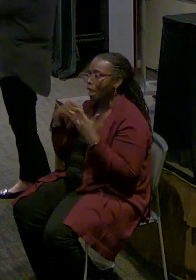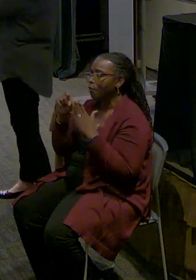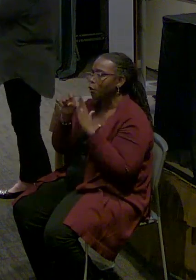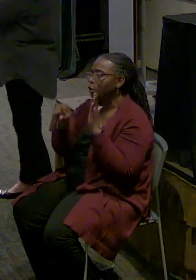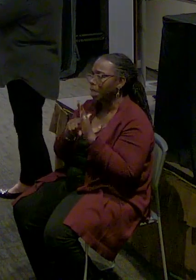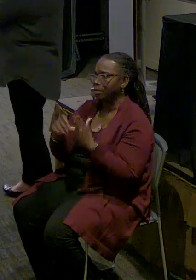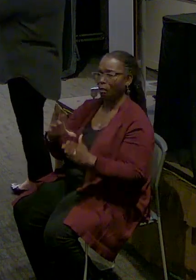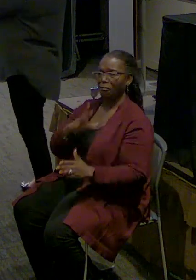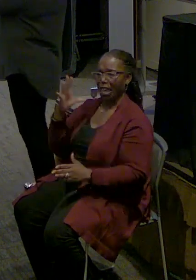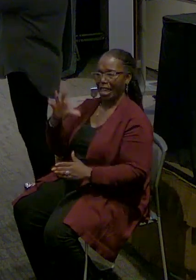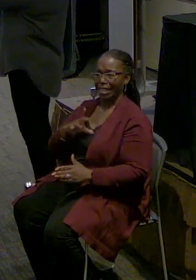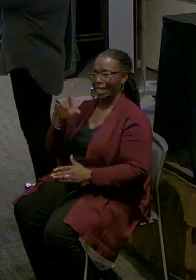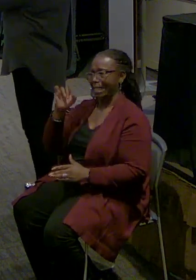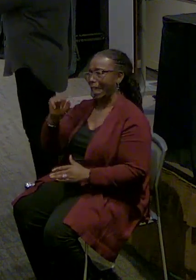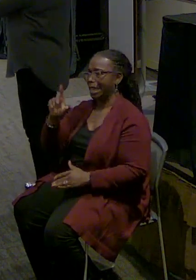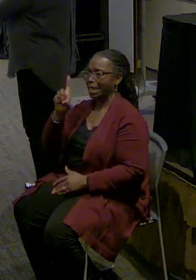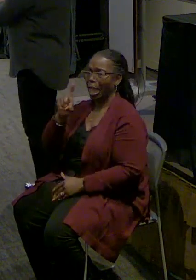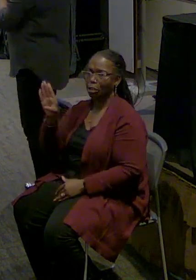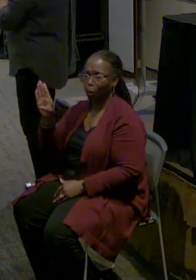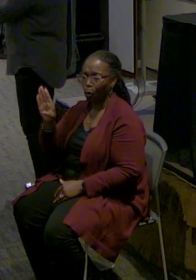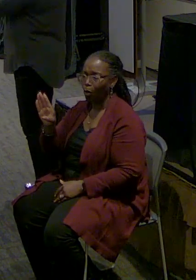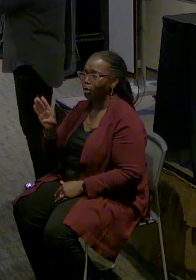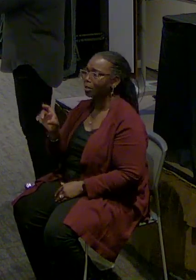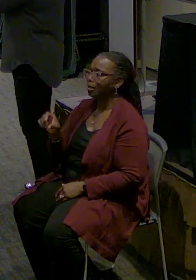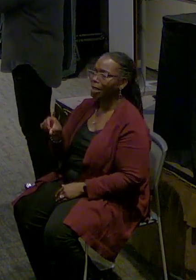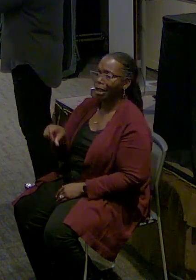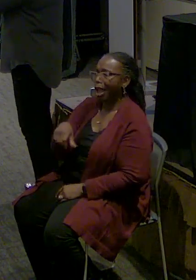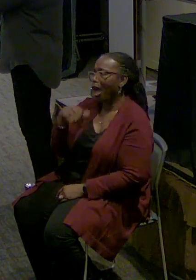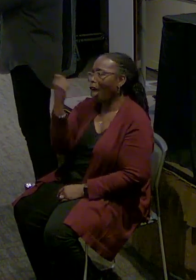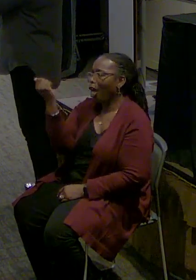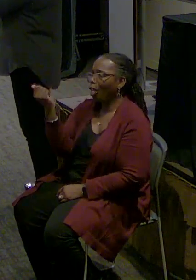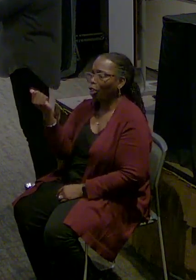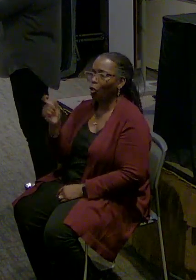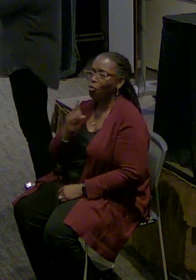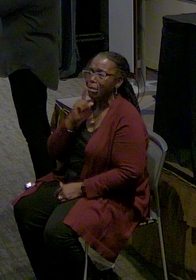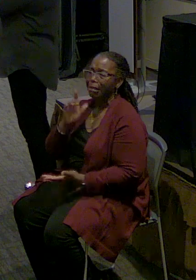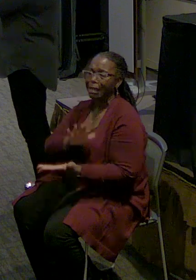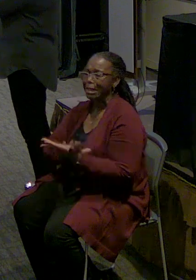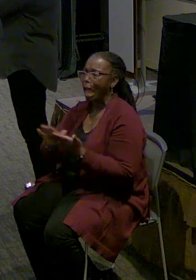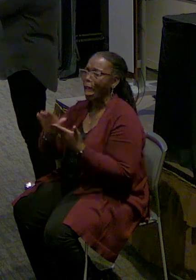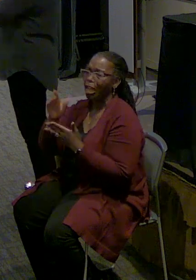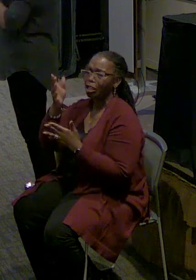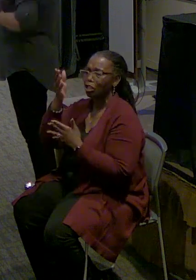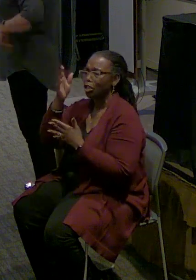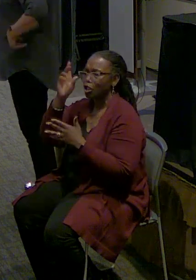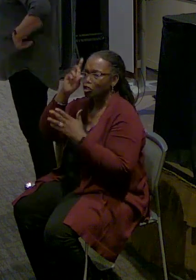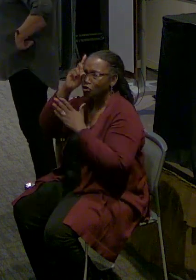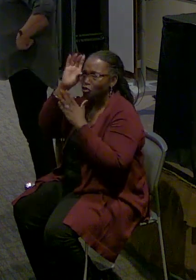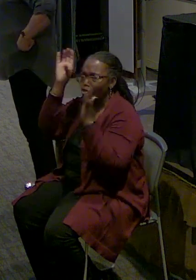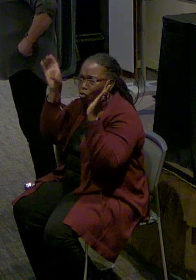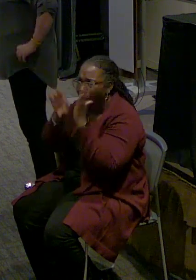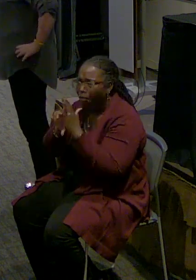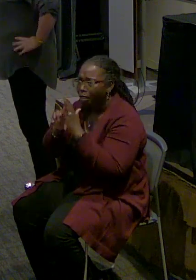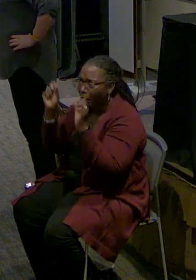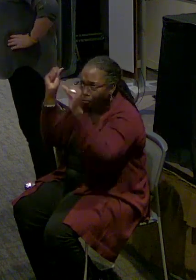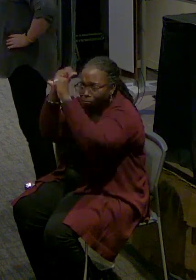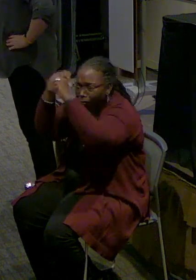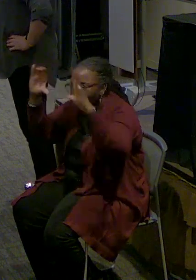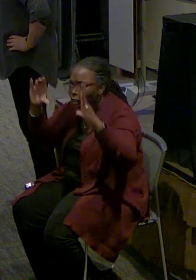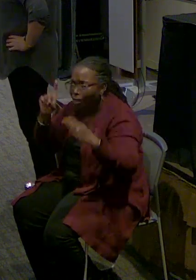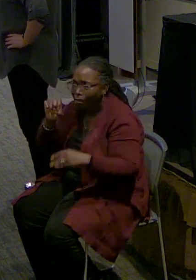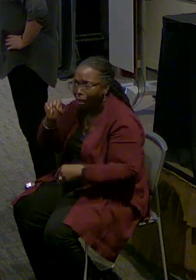some fancy data dashboards and some other really nice graphics that can help visualize the data.